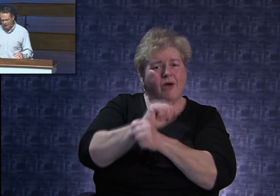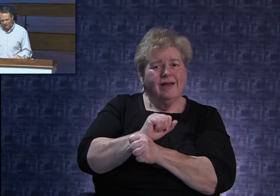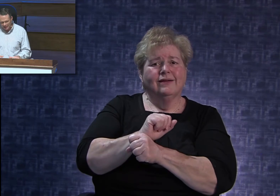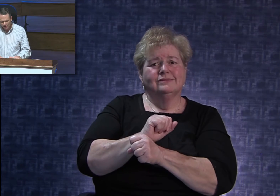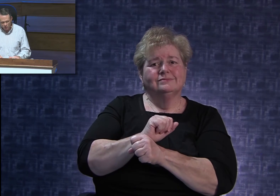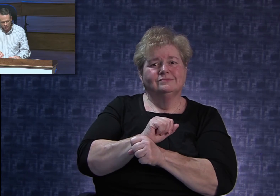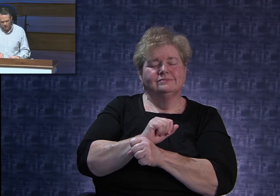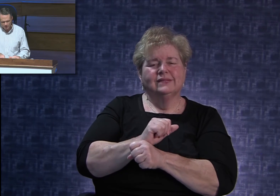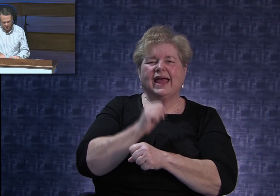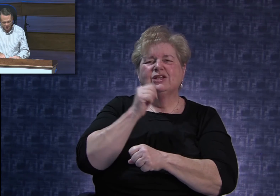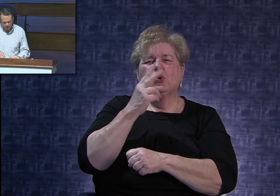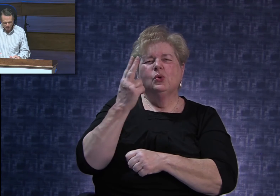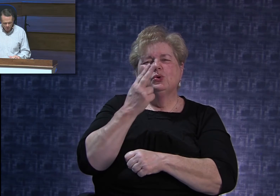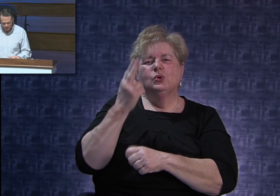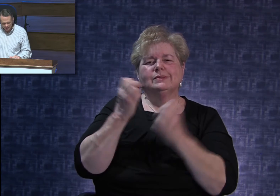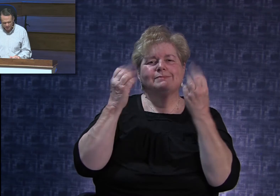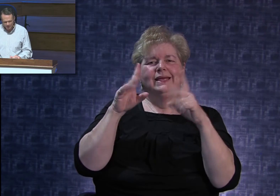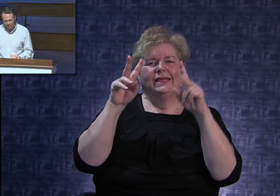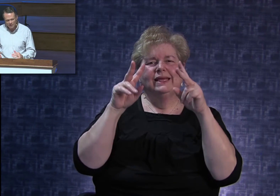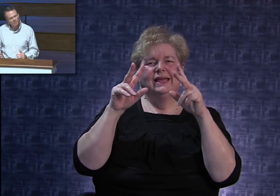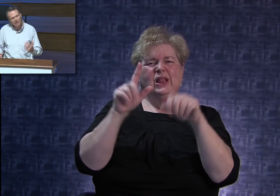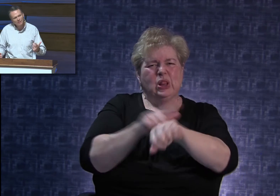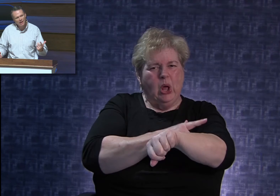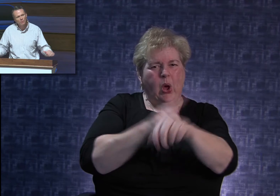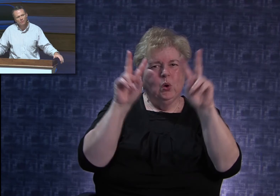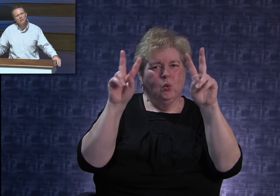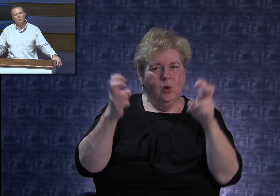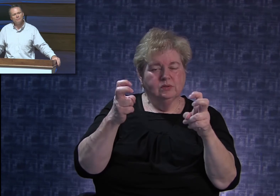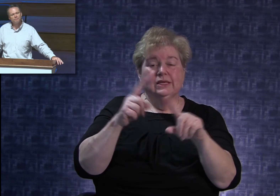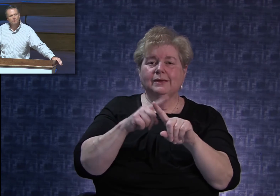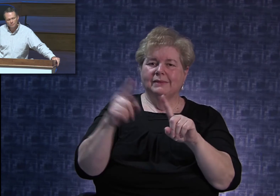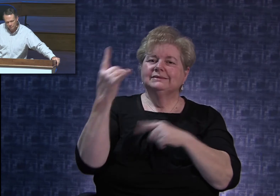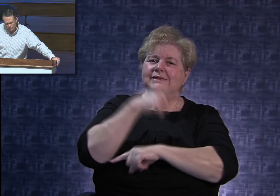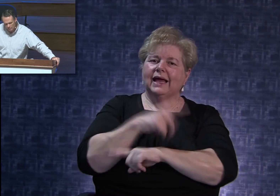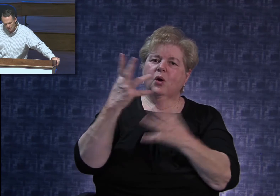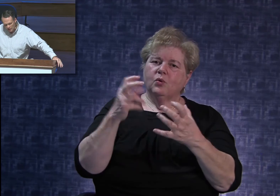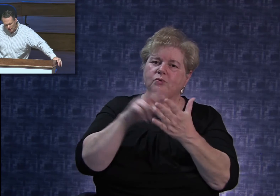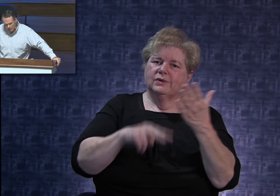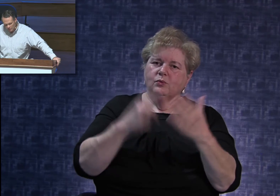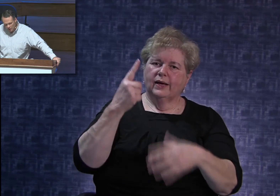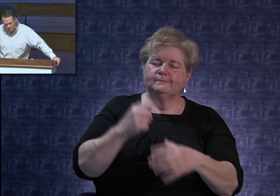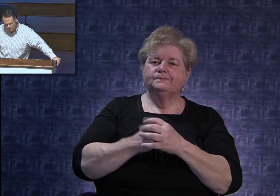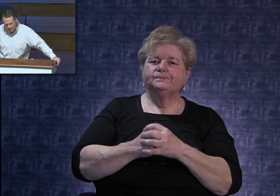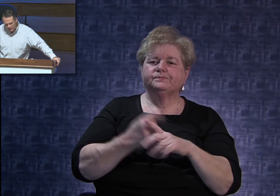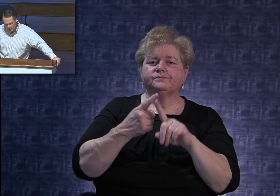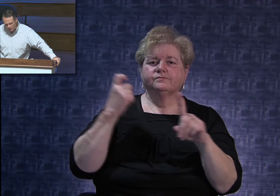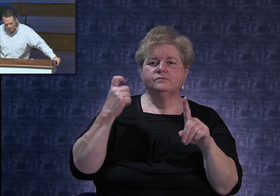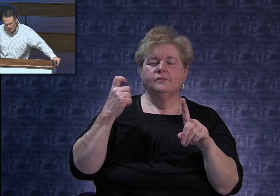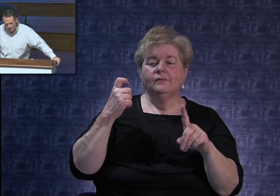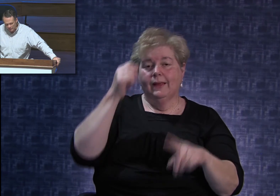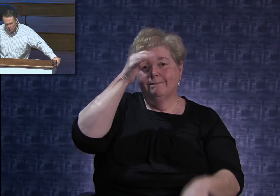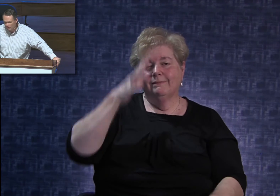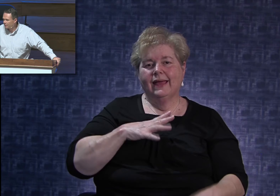I don't use many lengthy quotes in our public times of preaching, but today I want to read you one. It comes from a